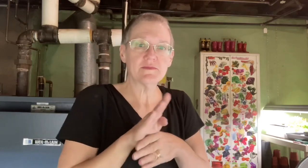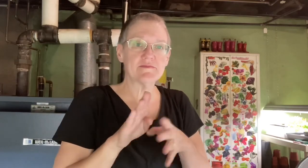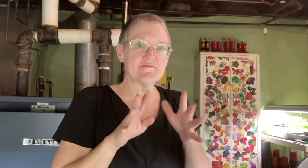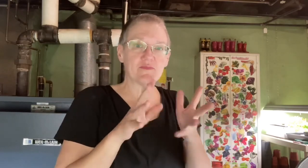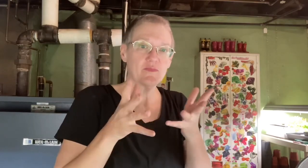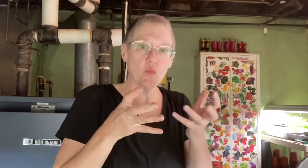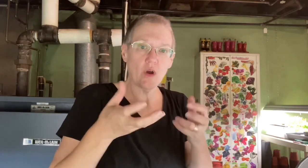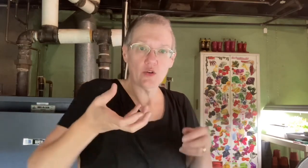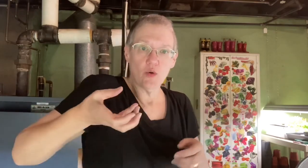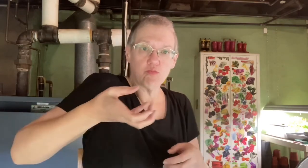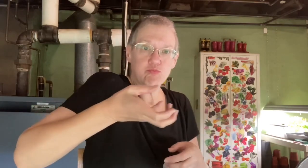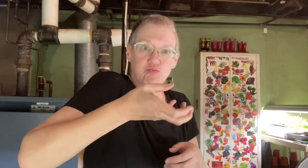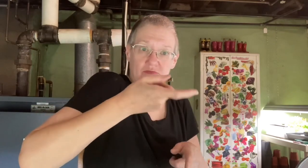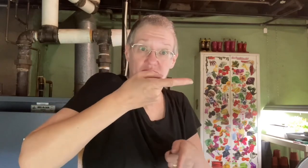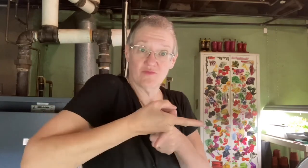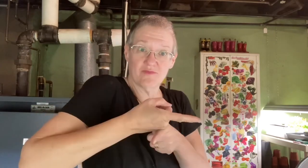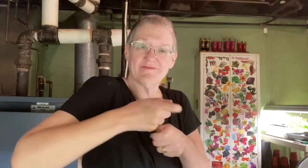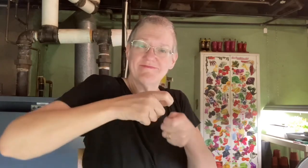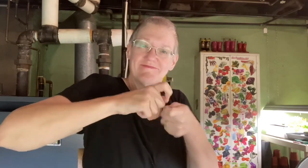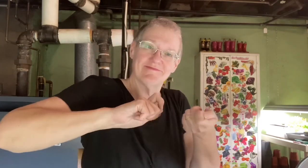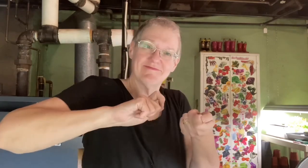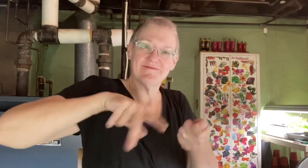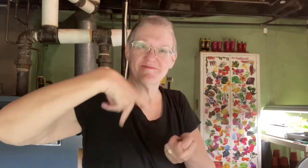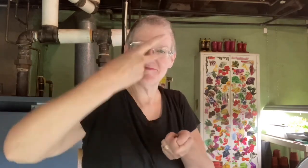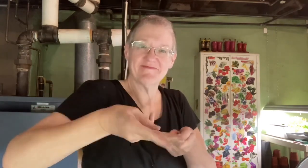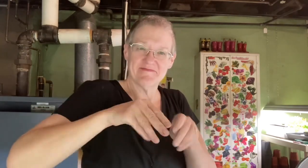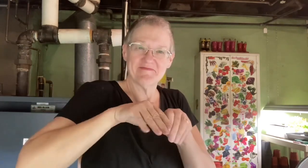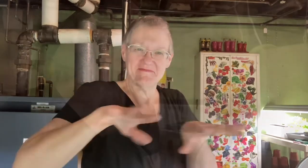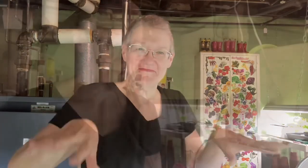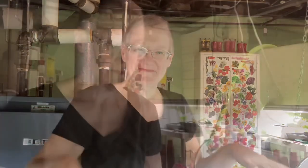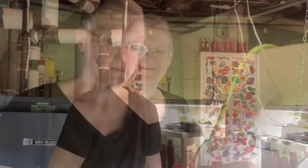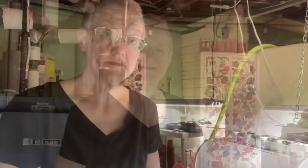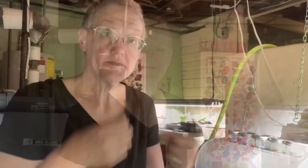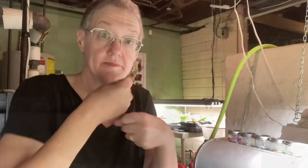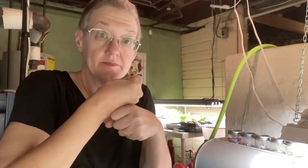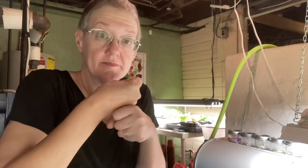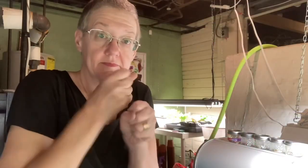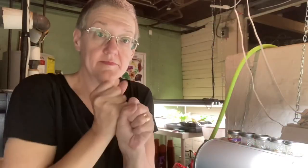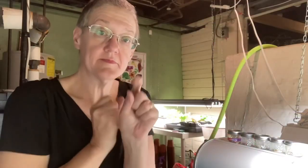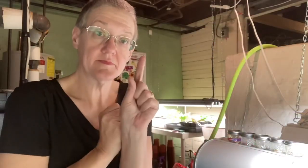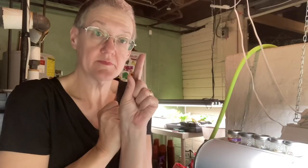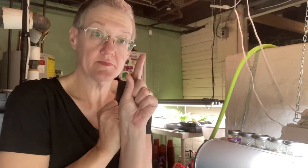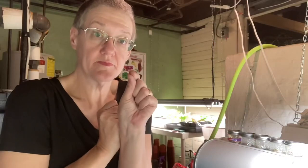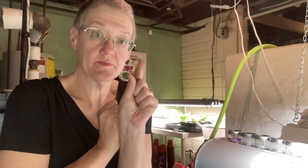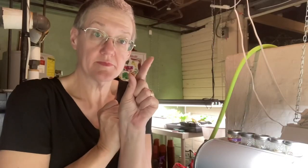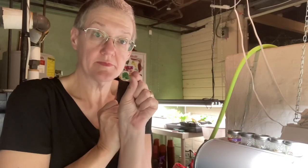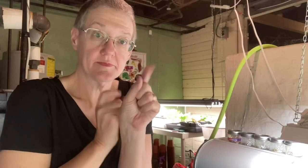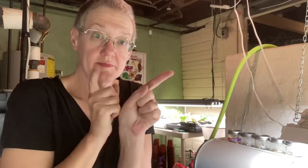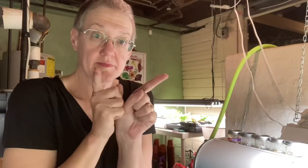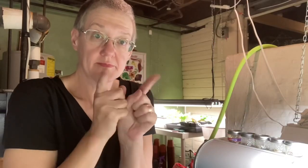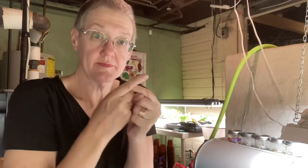and you're busy. And you just want to hold them with one hand and they break and they fall and they spill. Now I made 20 soil